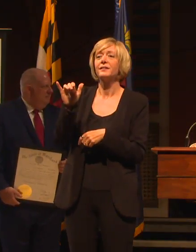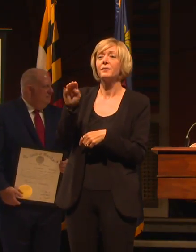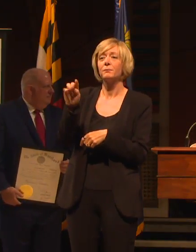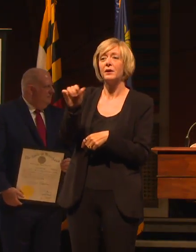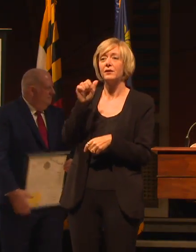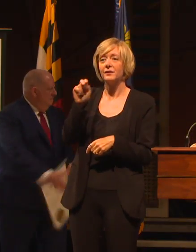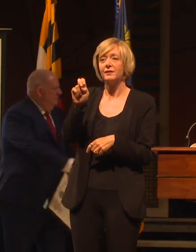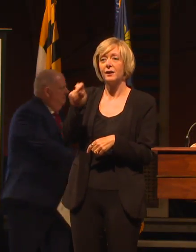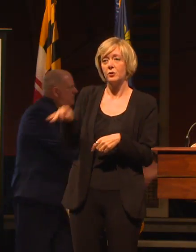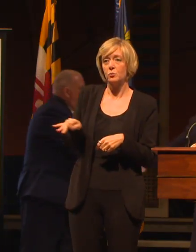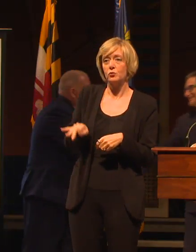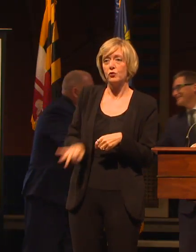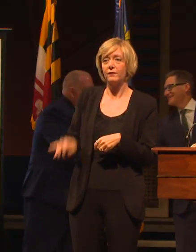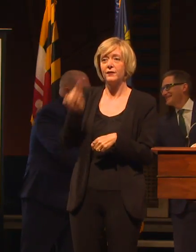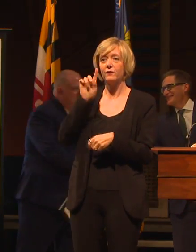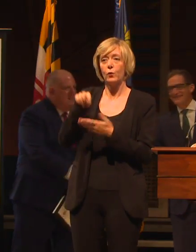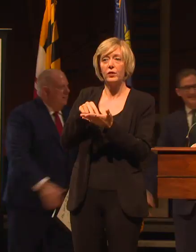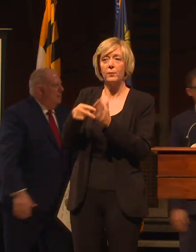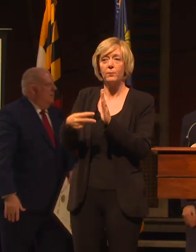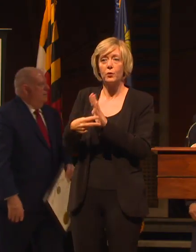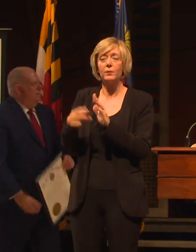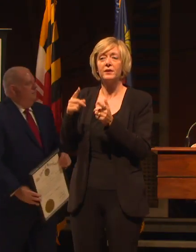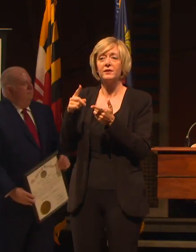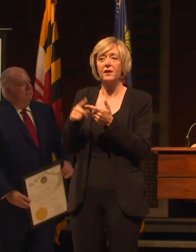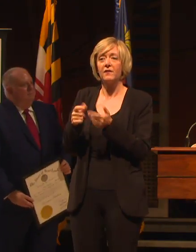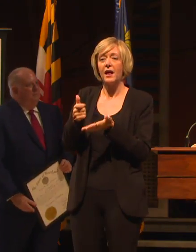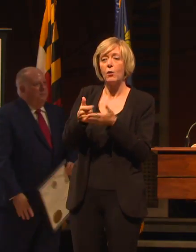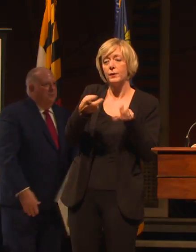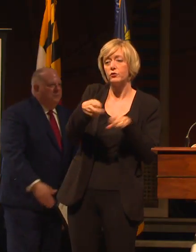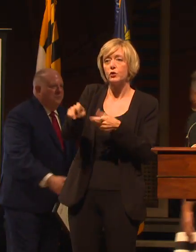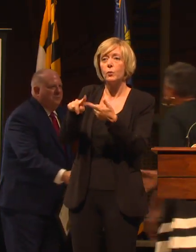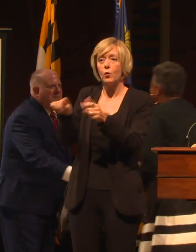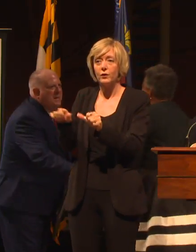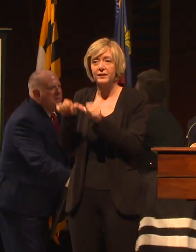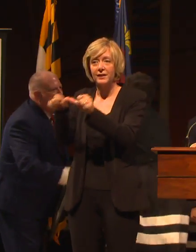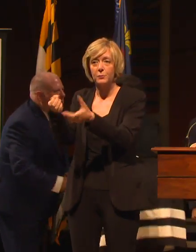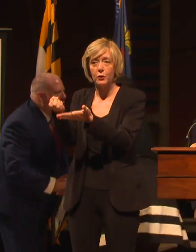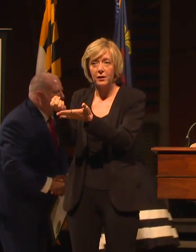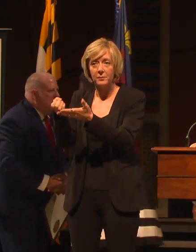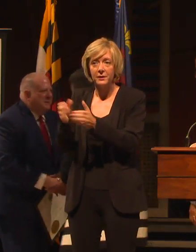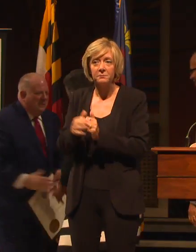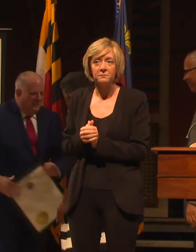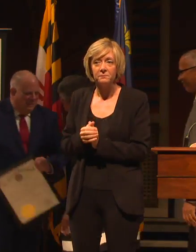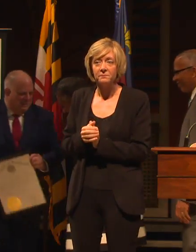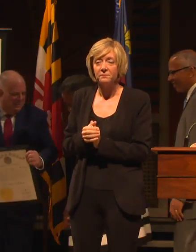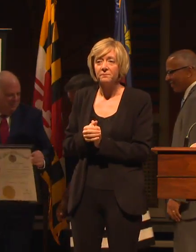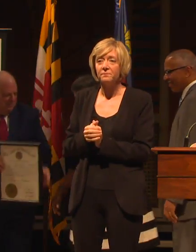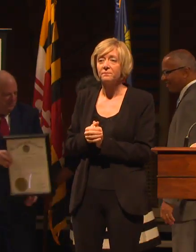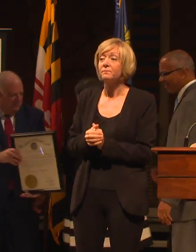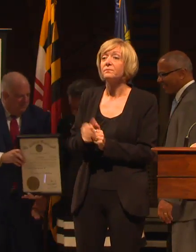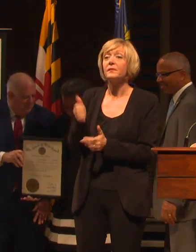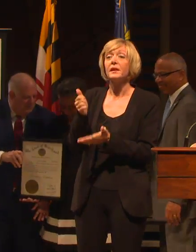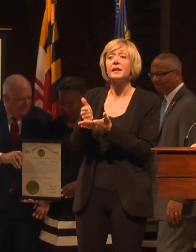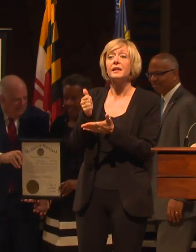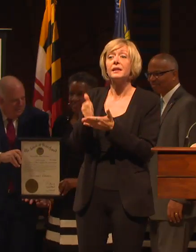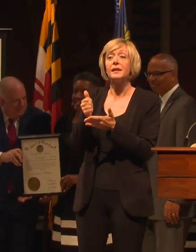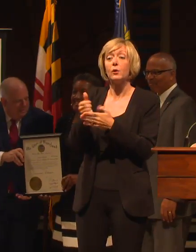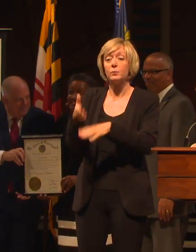nonprofit formed to catalyze the county's transition to a sustainable economy. It facilitates